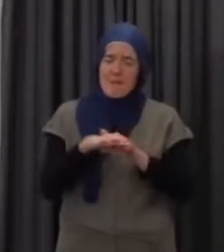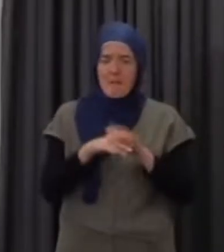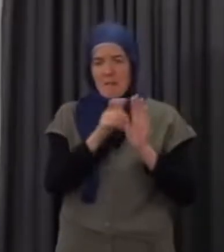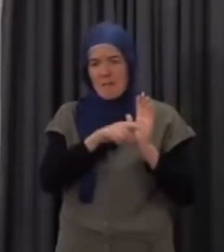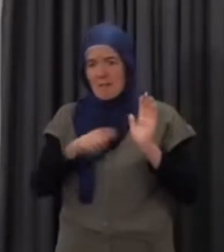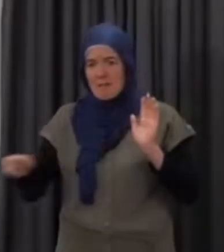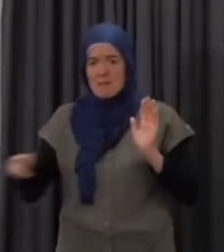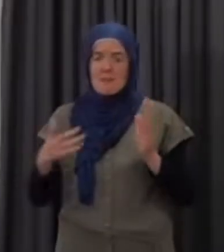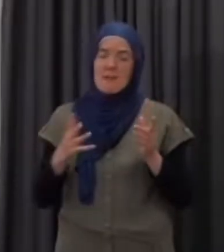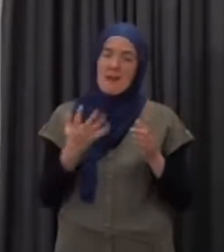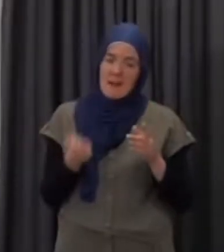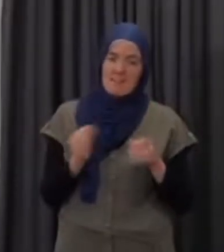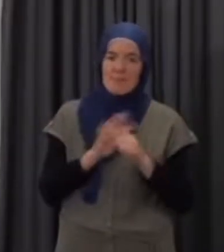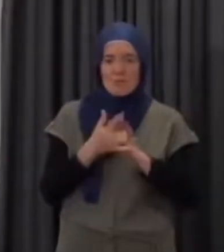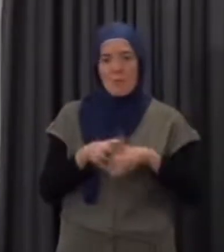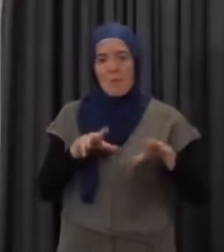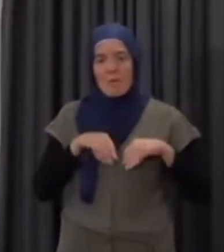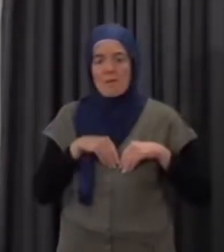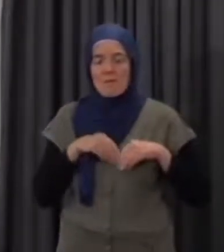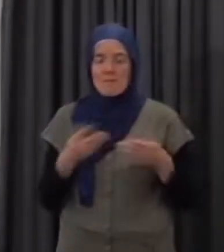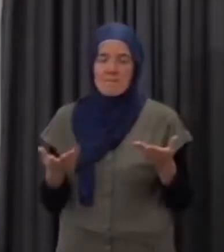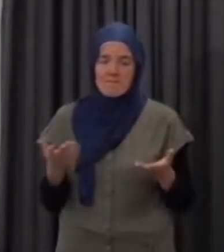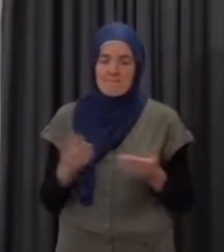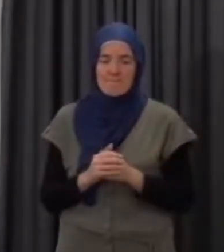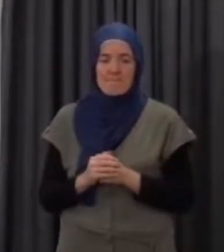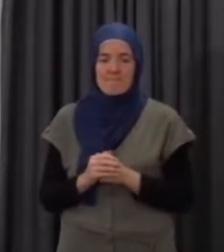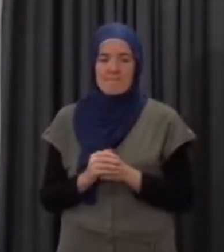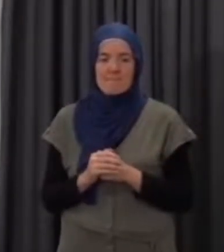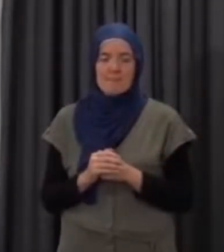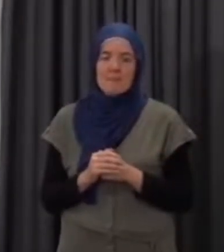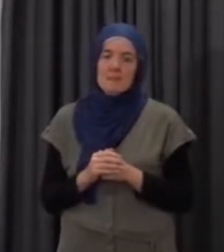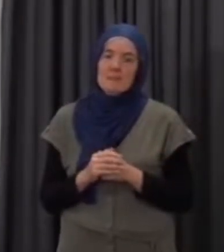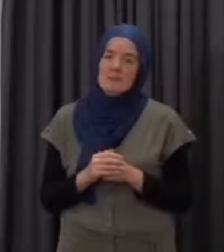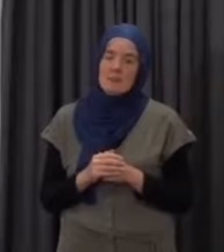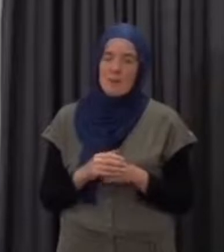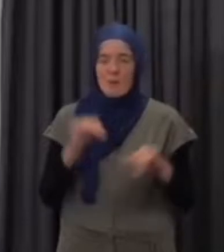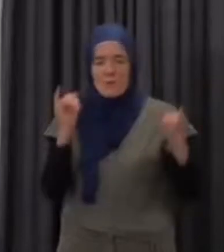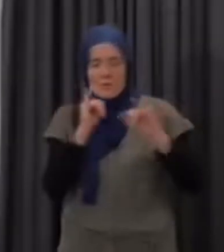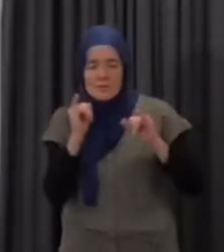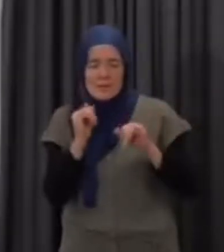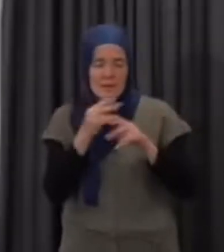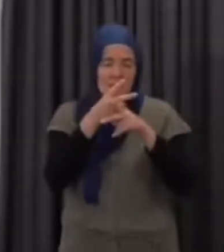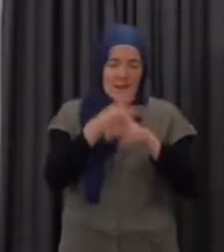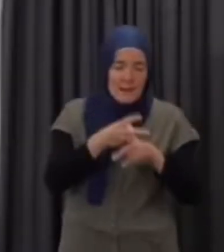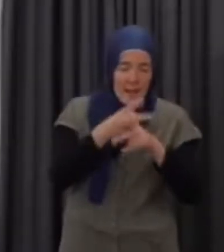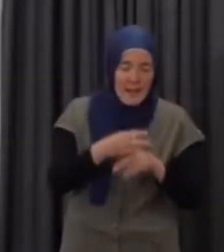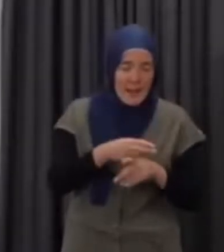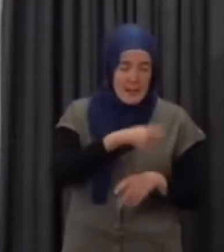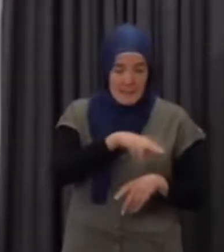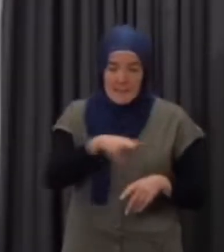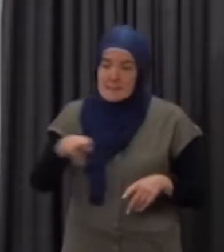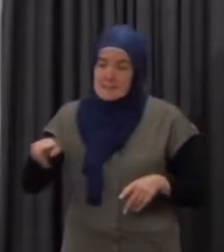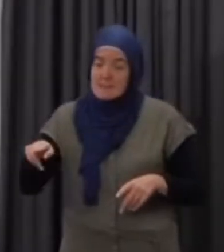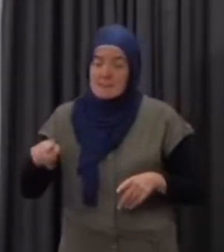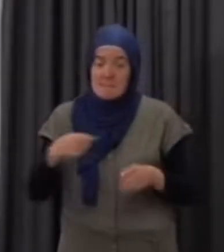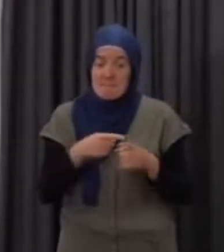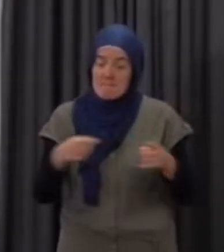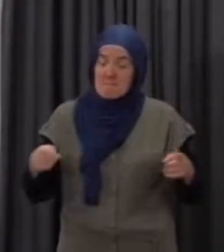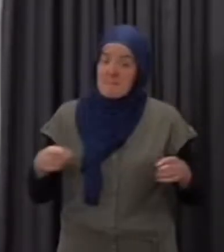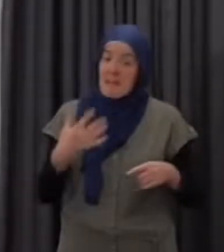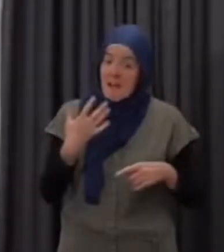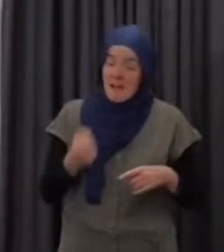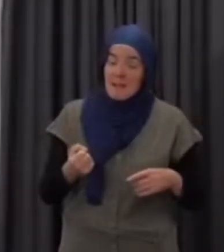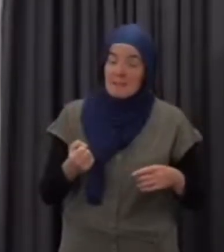are 385 available critical care beds in Wales, including our surge capacity. Around